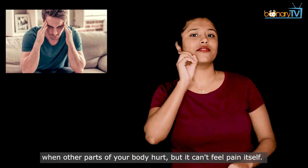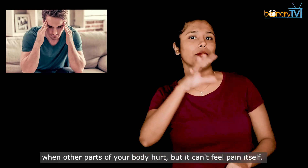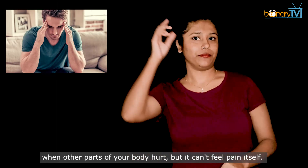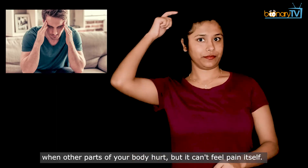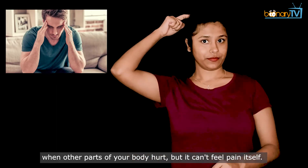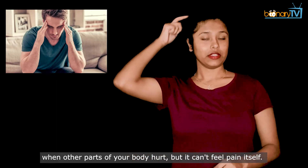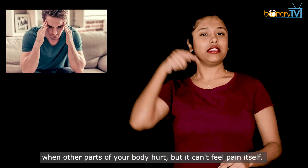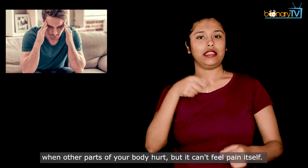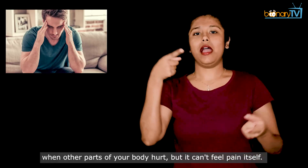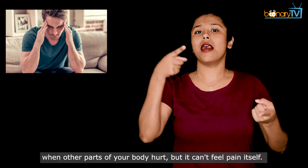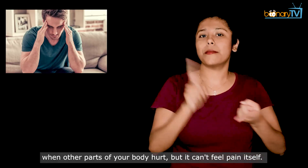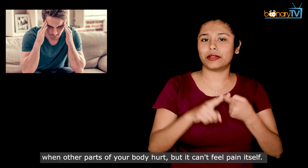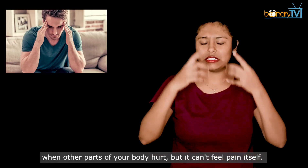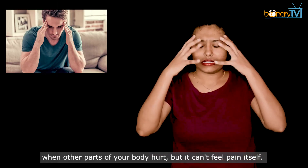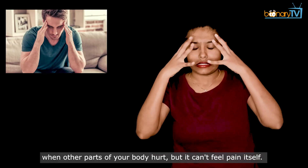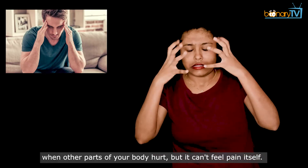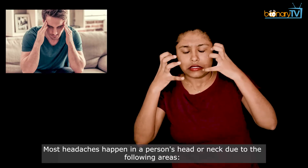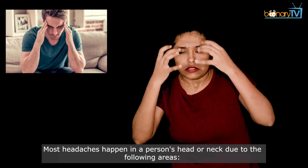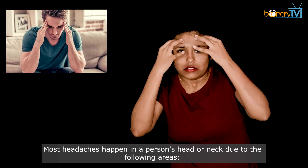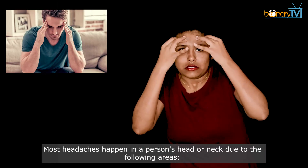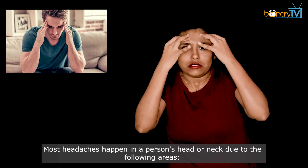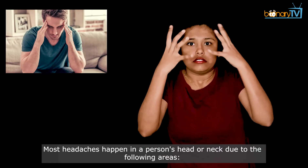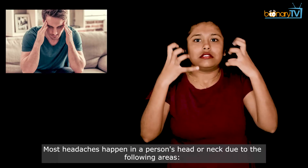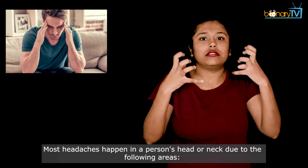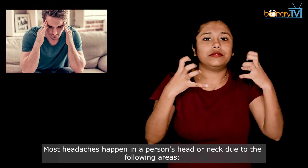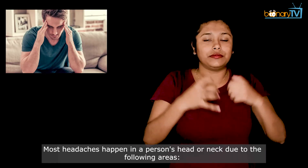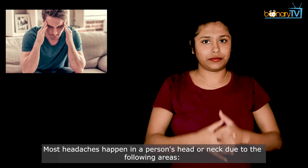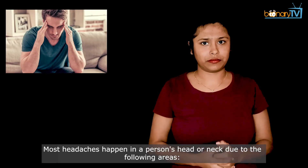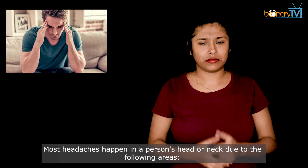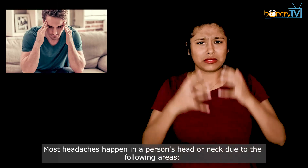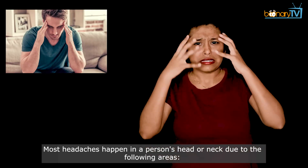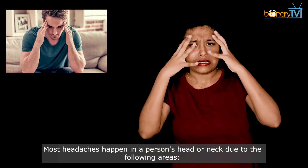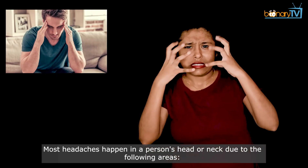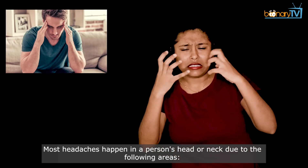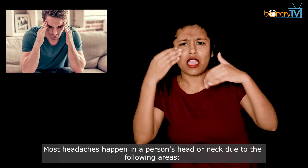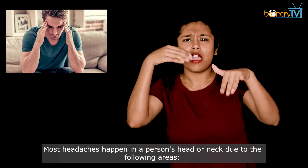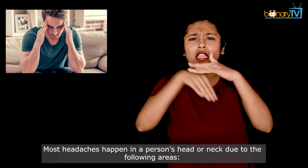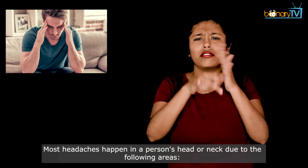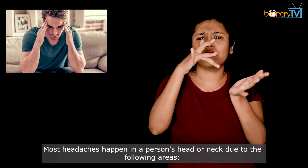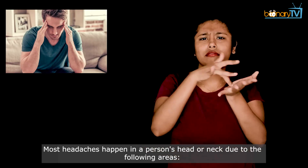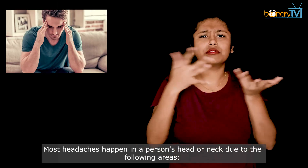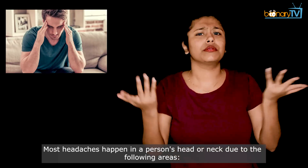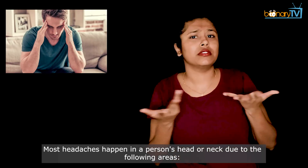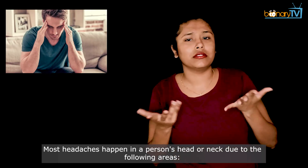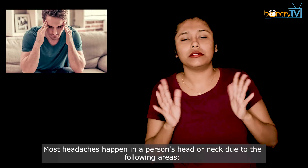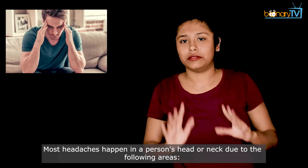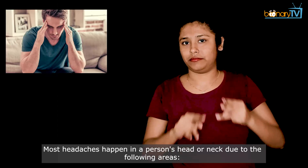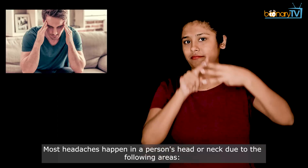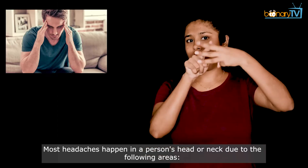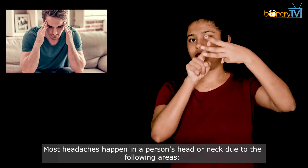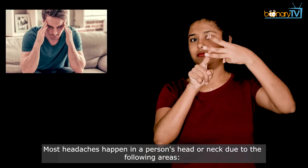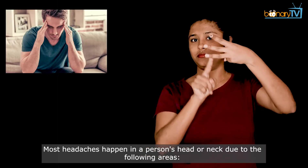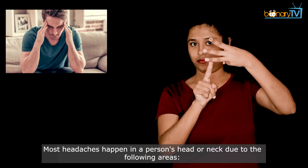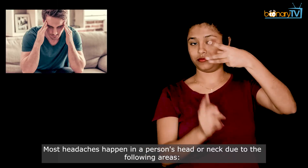can't feel pain itself. Most headaches happen in a person's head or neck due to the following areas.